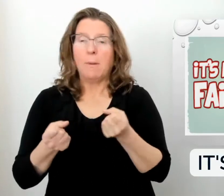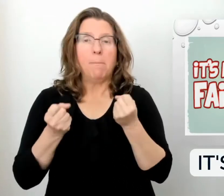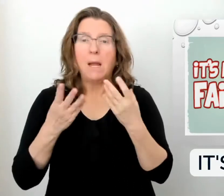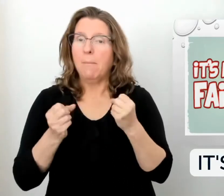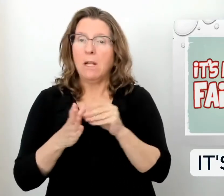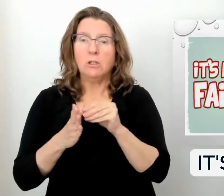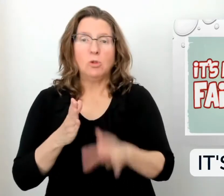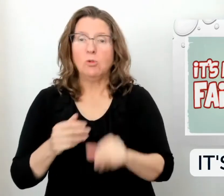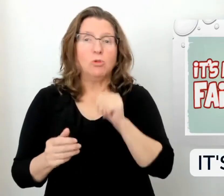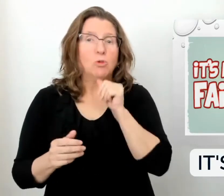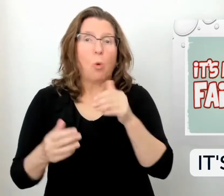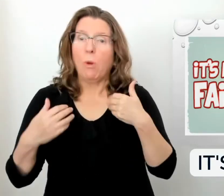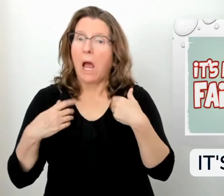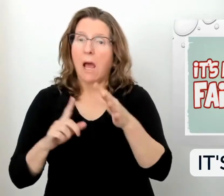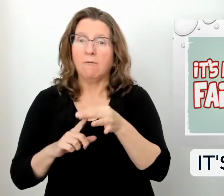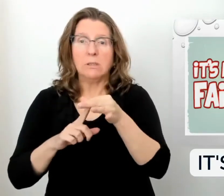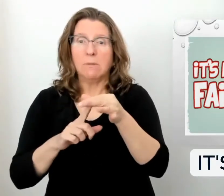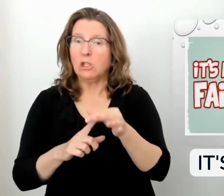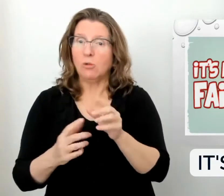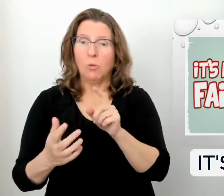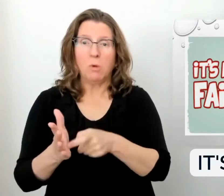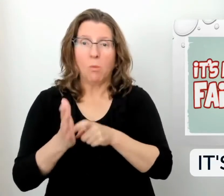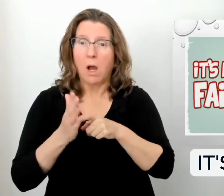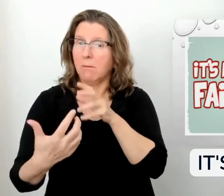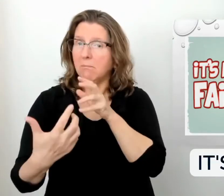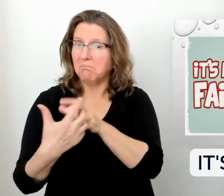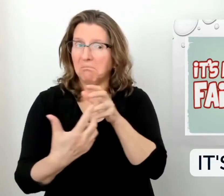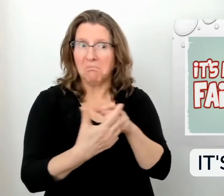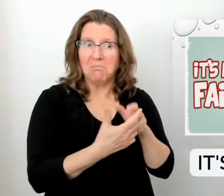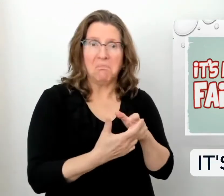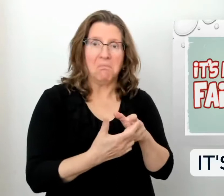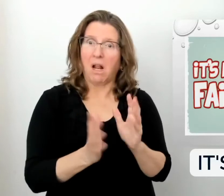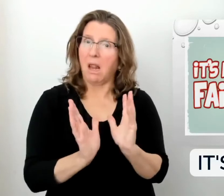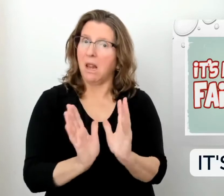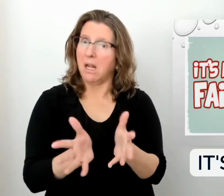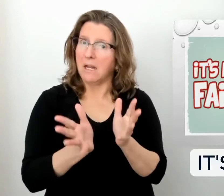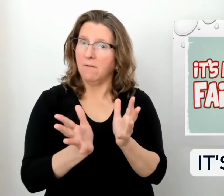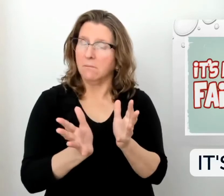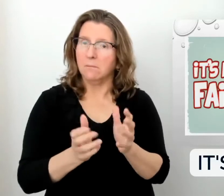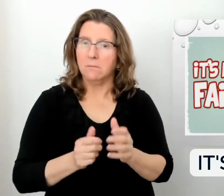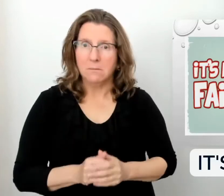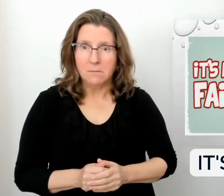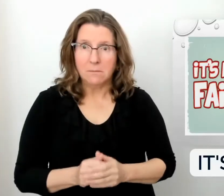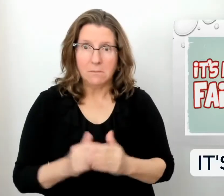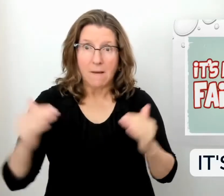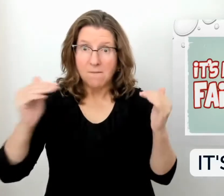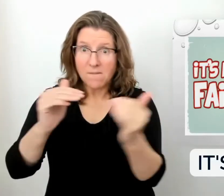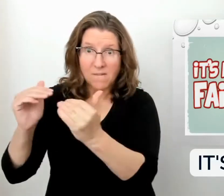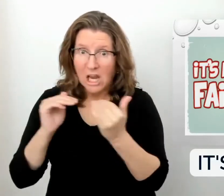Others still may not require any supports and can be left to their own devices. Is that